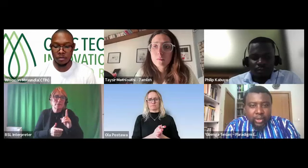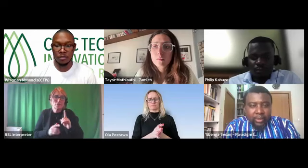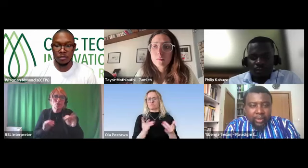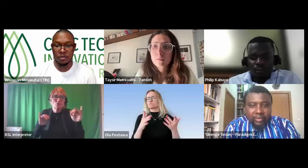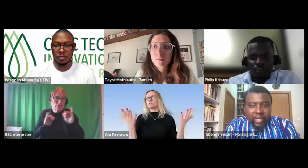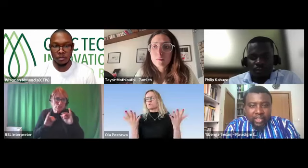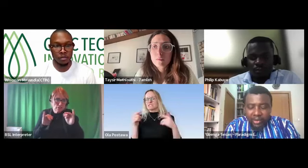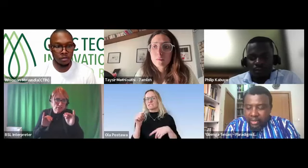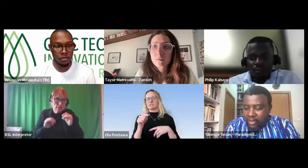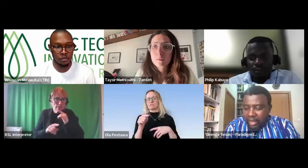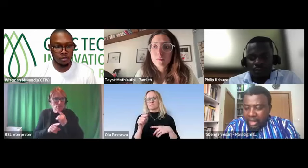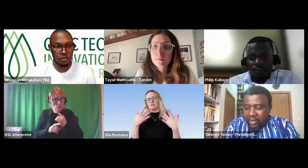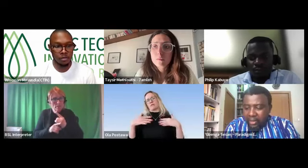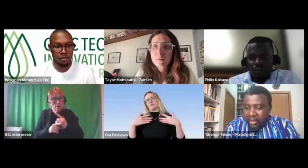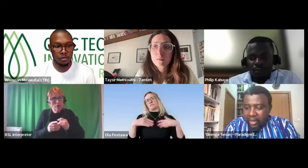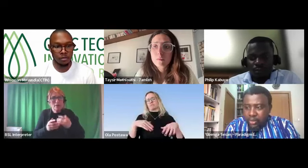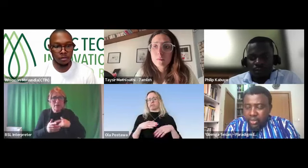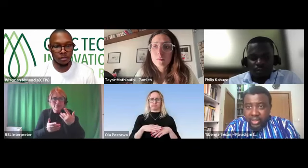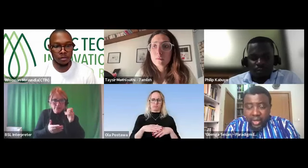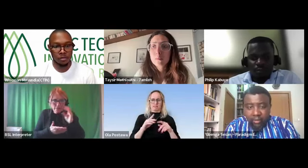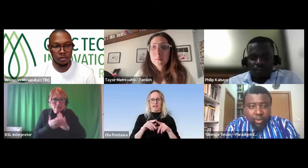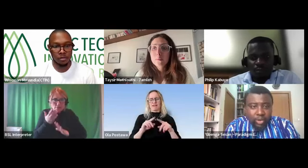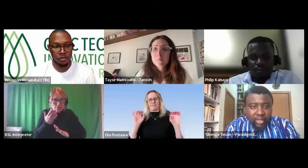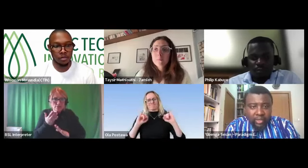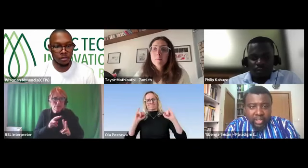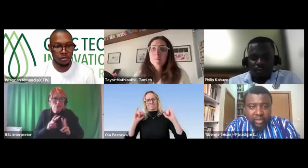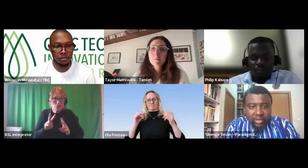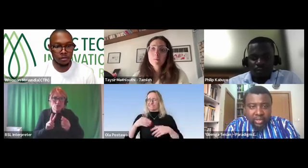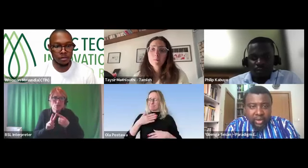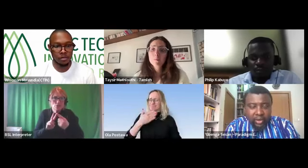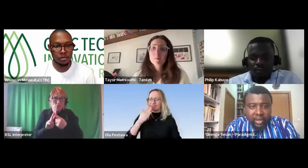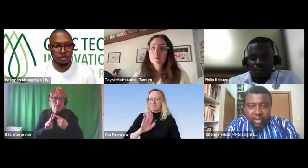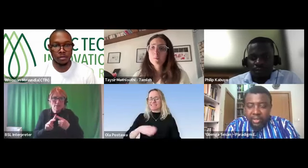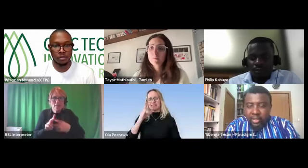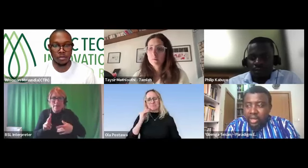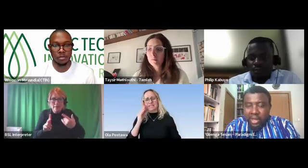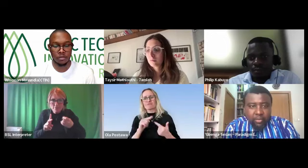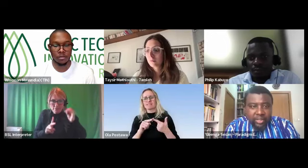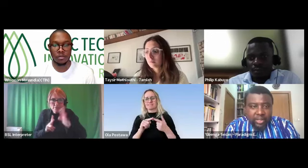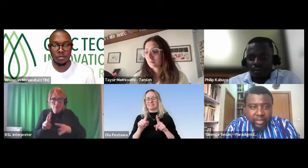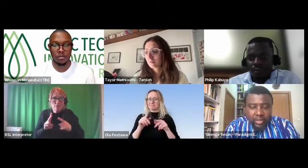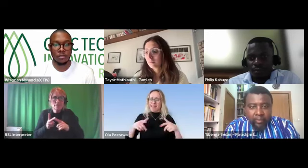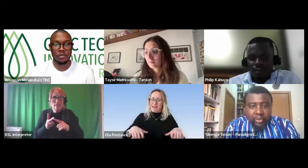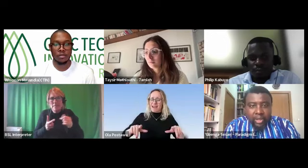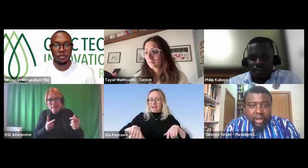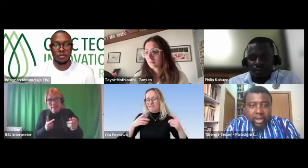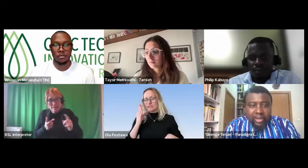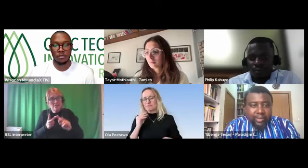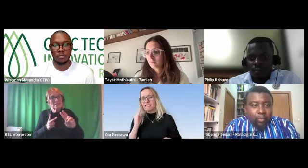And this is why I talk about lived experience. I think that there are two things that are at play. One is lived experience, the other is